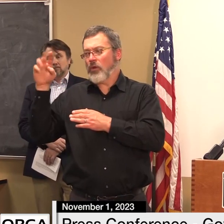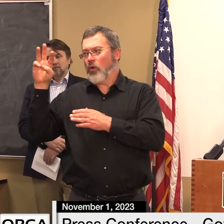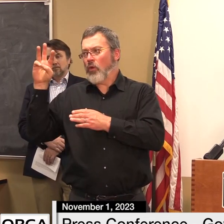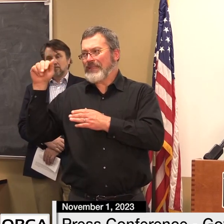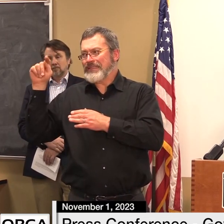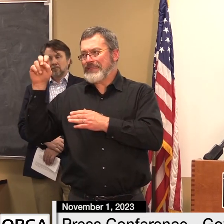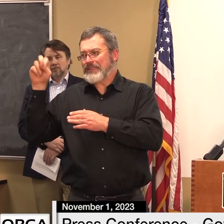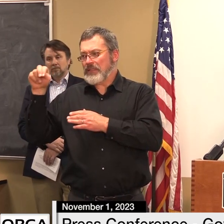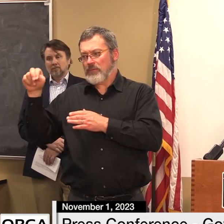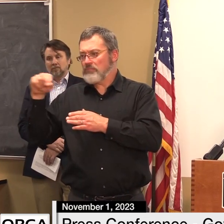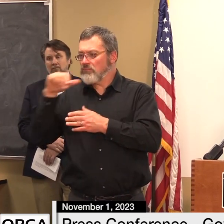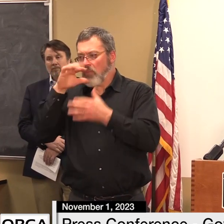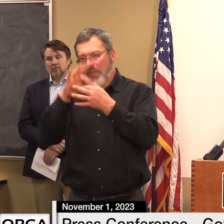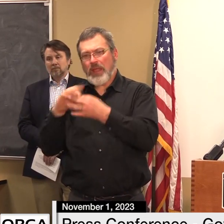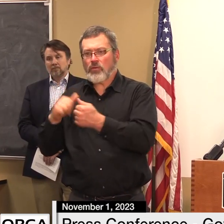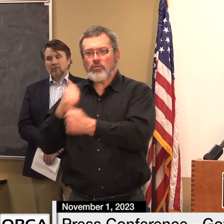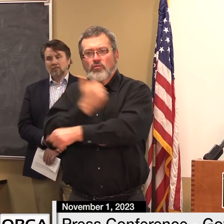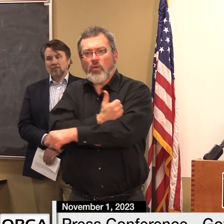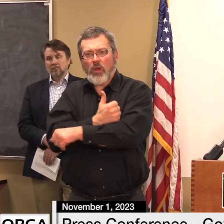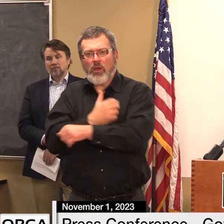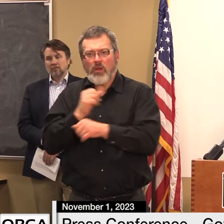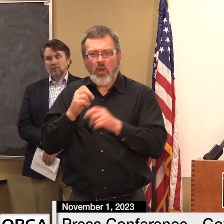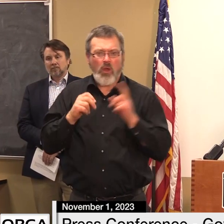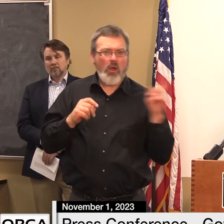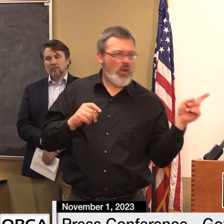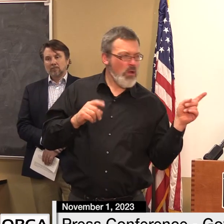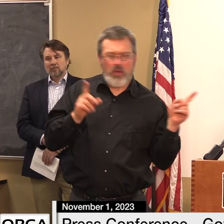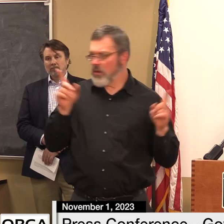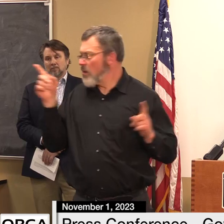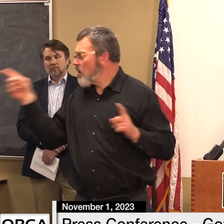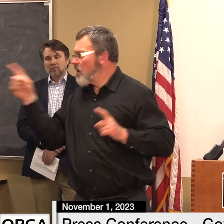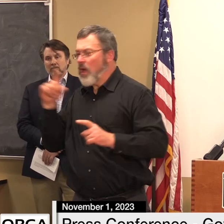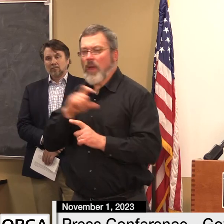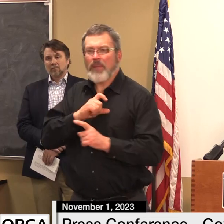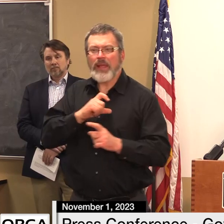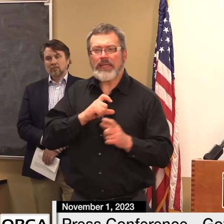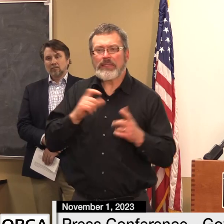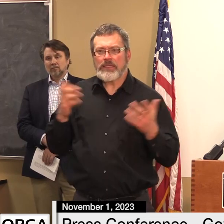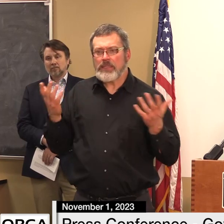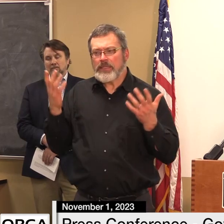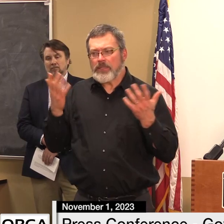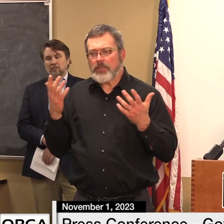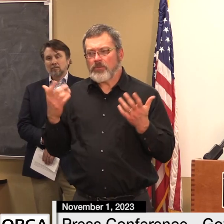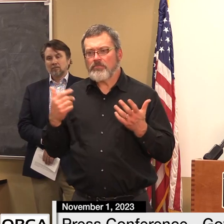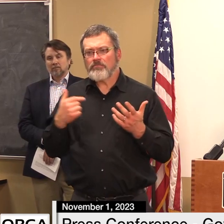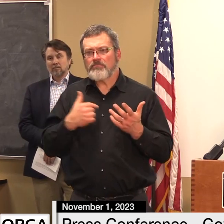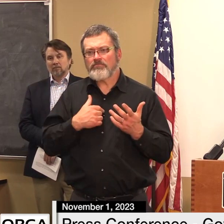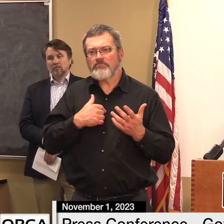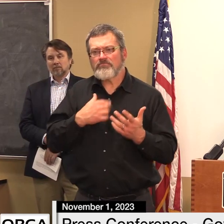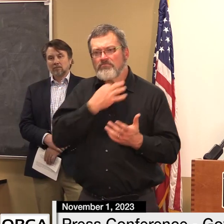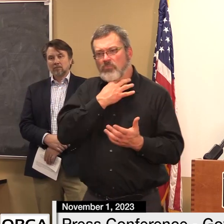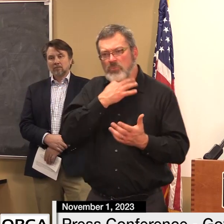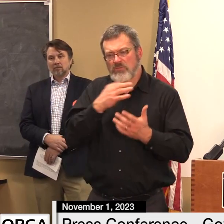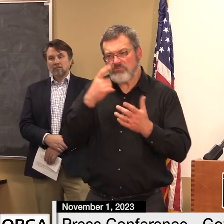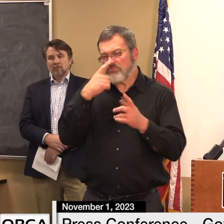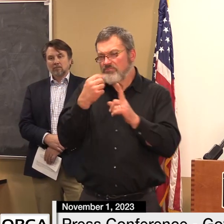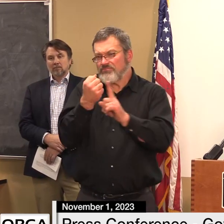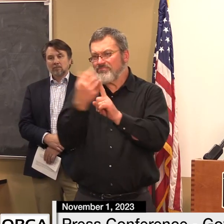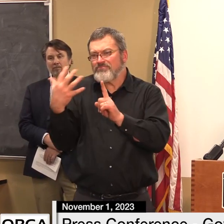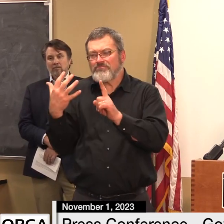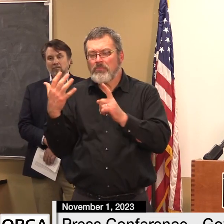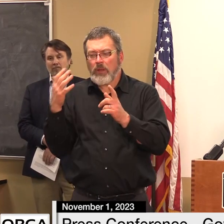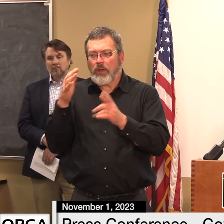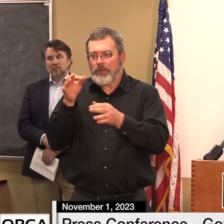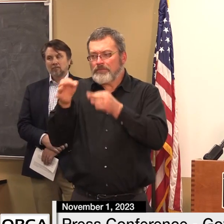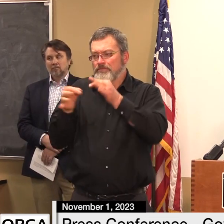I wondered if you or the state trooper officer here could comment on